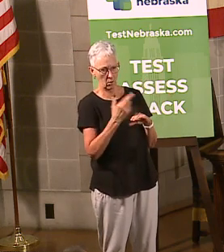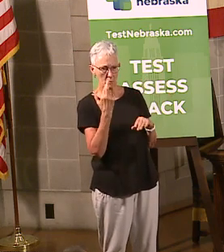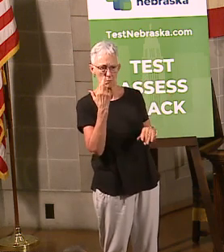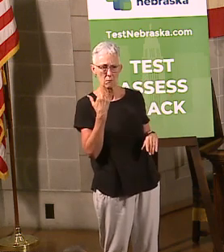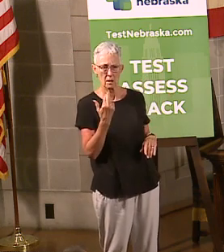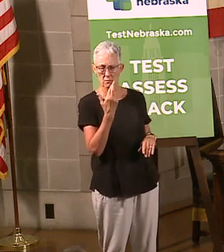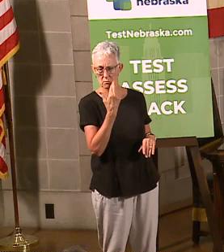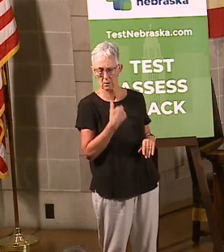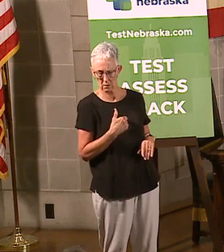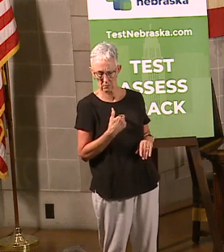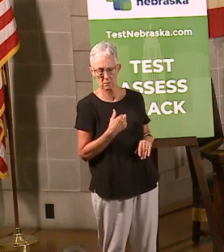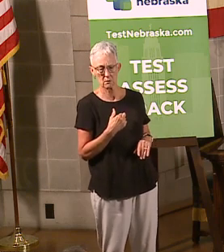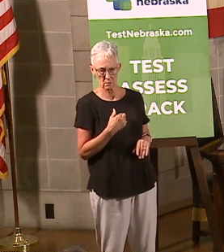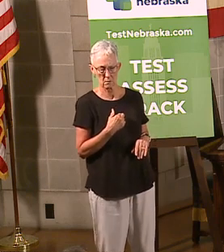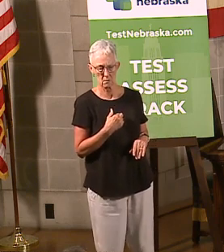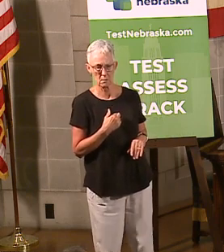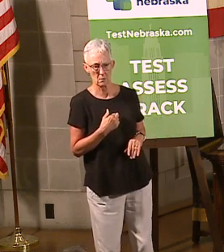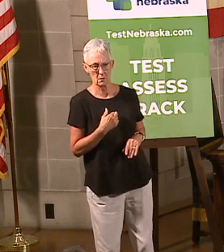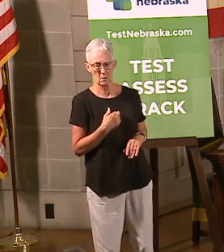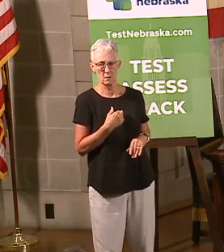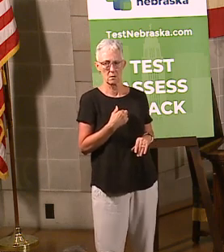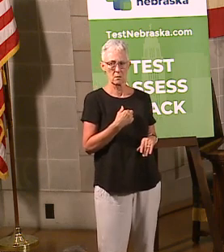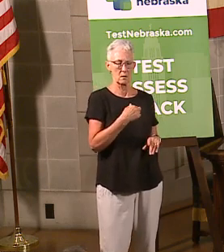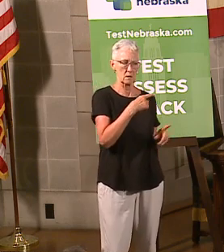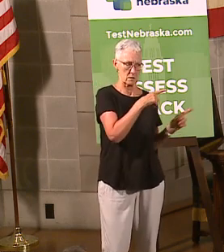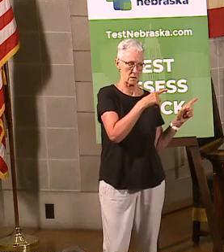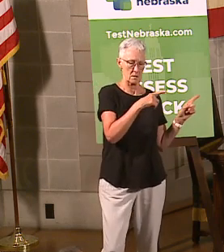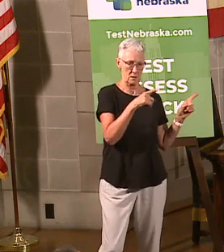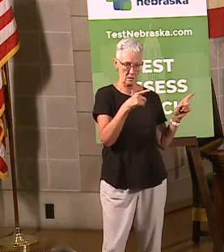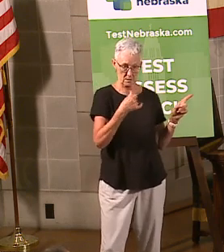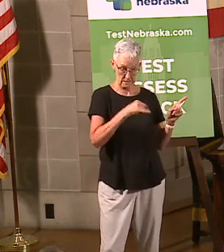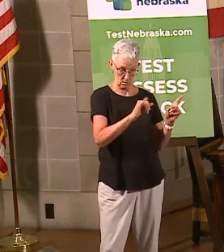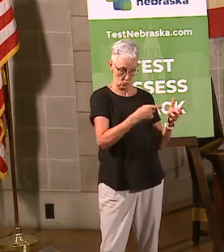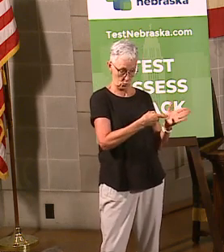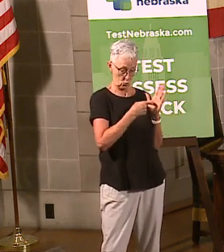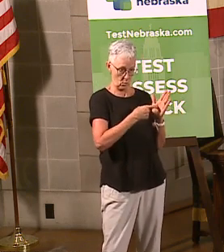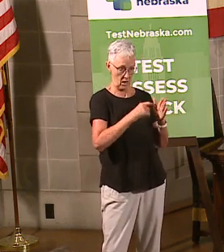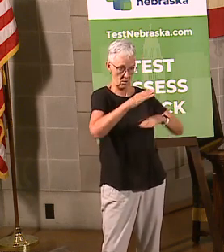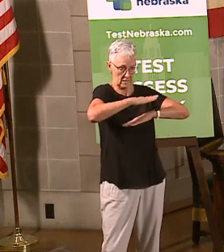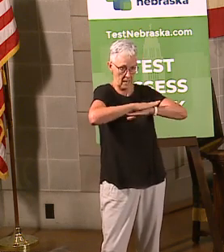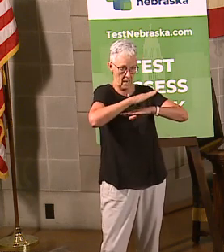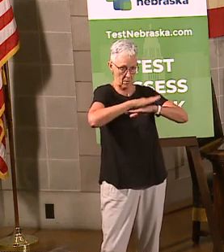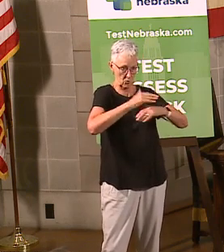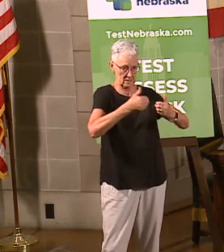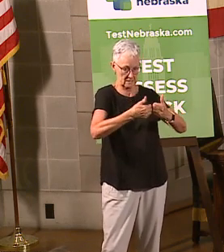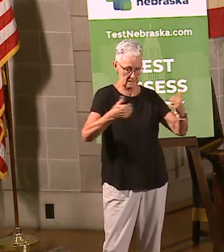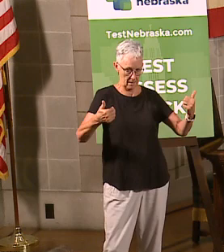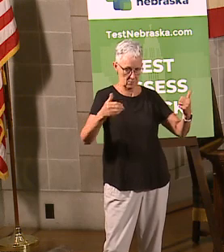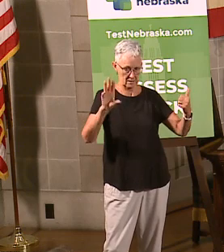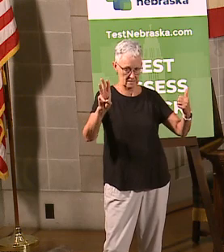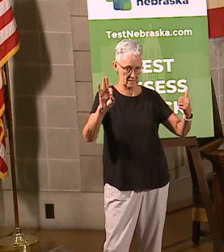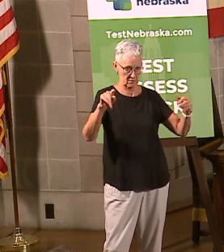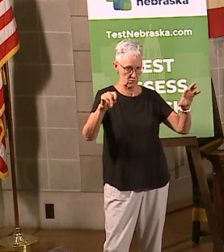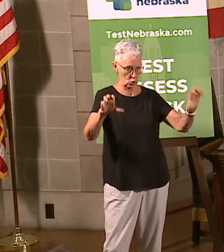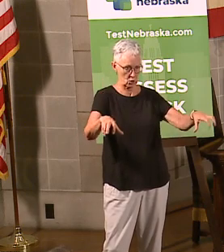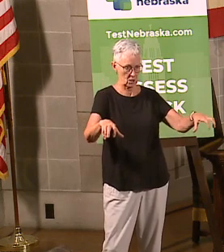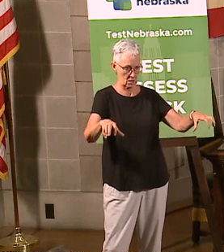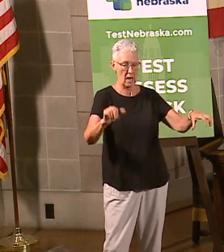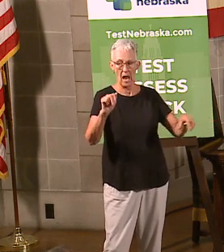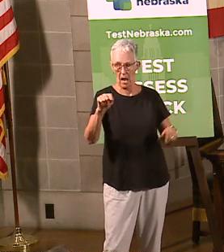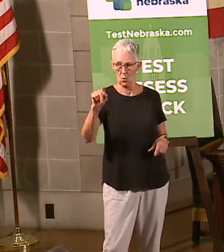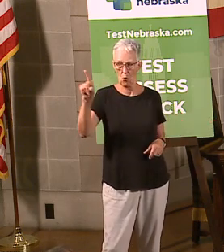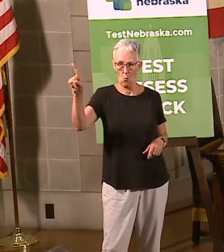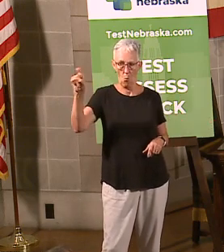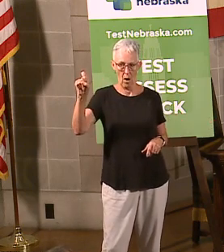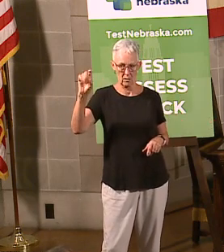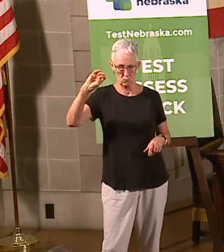question was from Paul, clarifying rules on restaurants. Will there still be a 6-foot distance between tables when we go to 100% occupancy? Yes, that will be in the guidance,